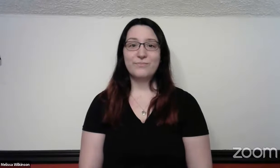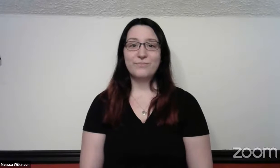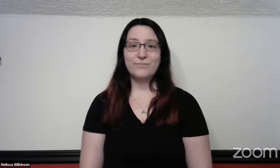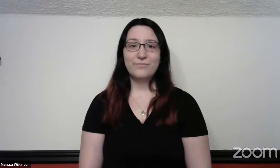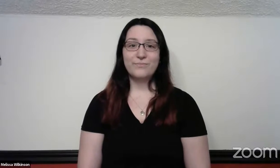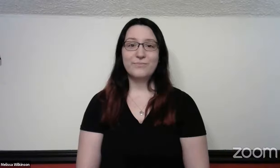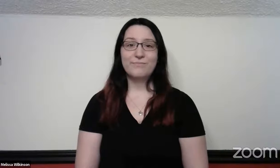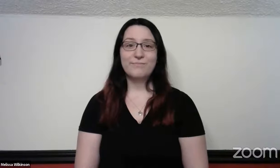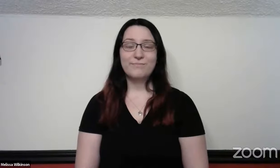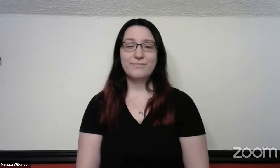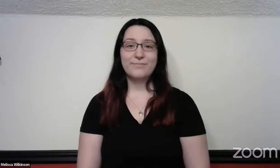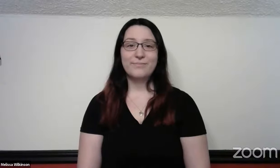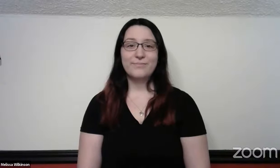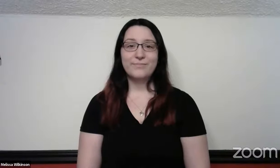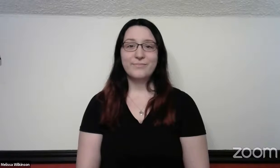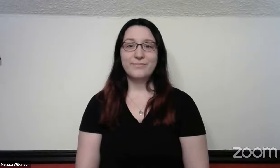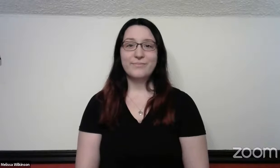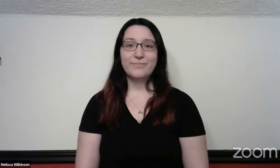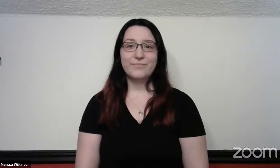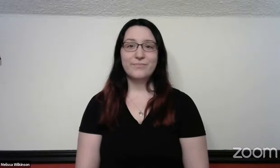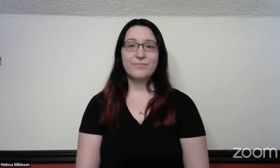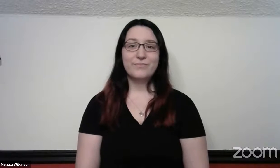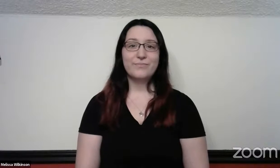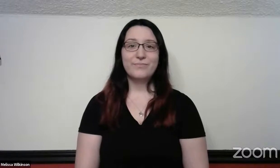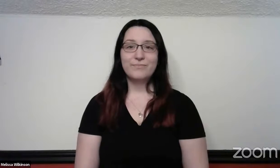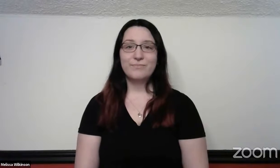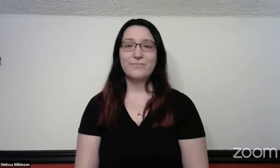is tidings of boredom and woe.